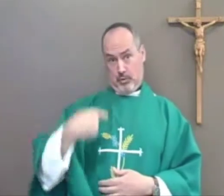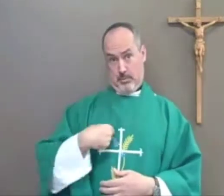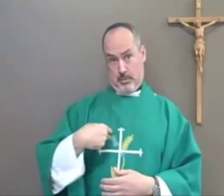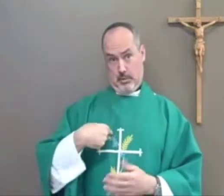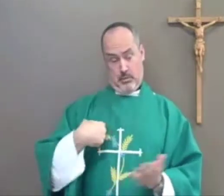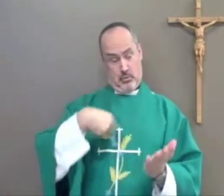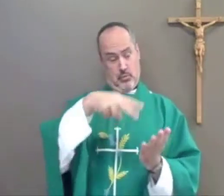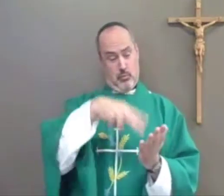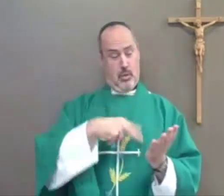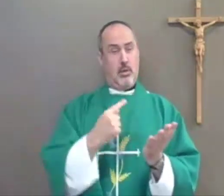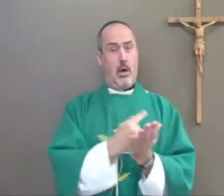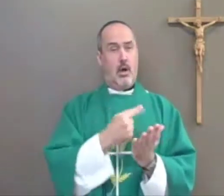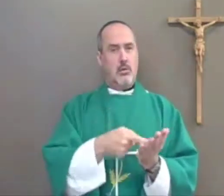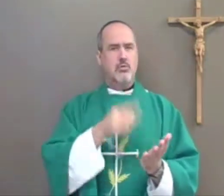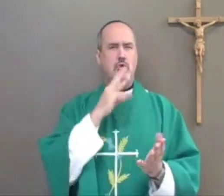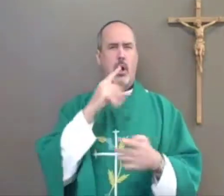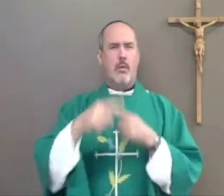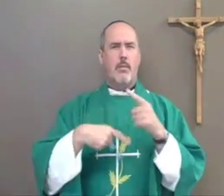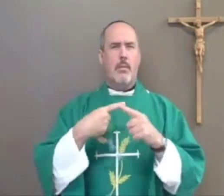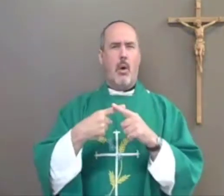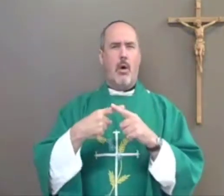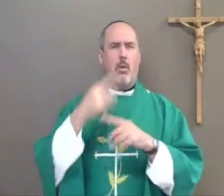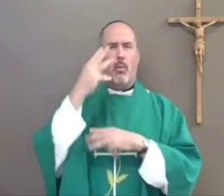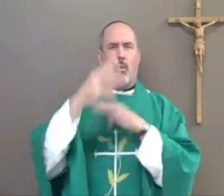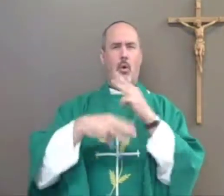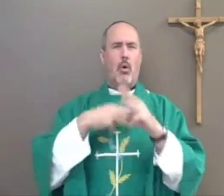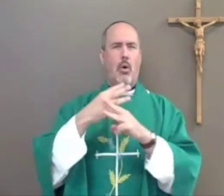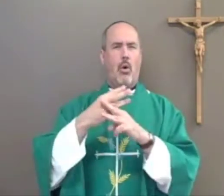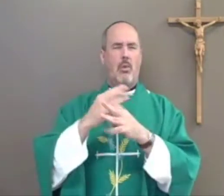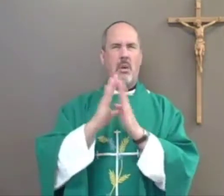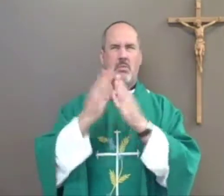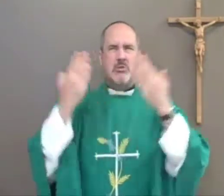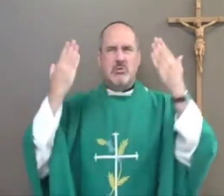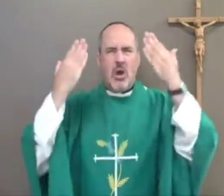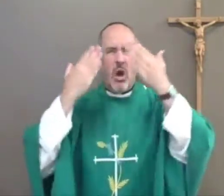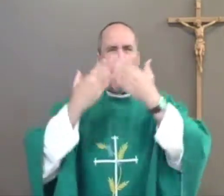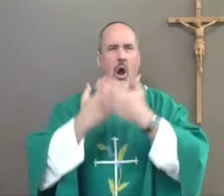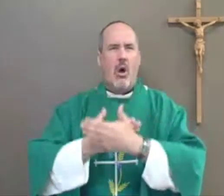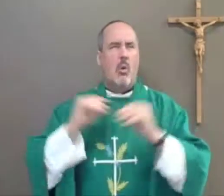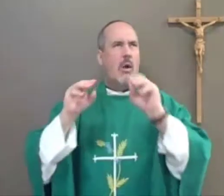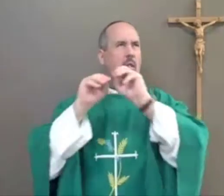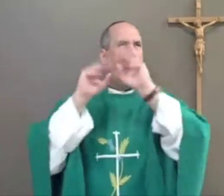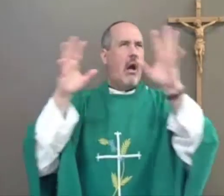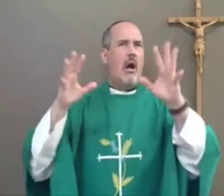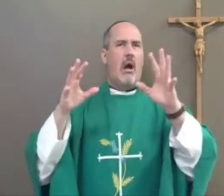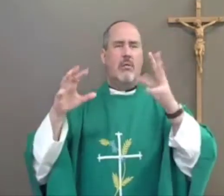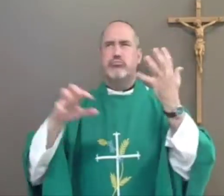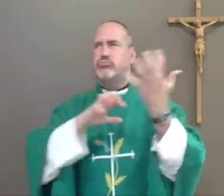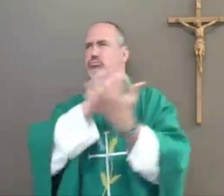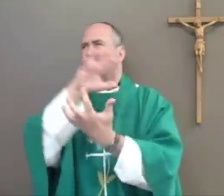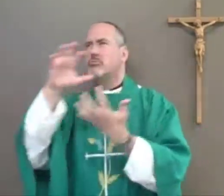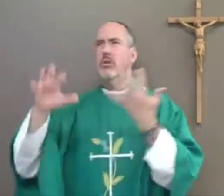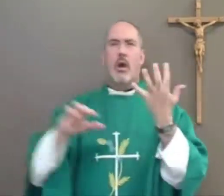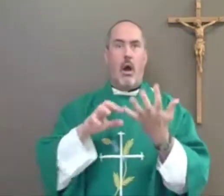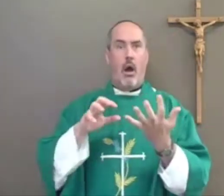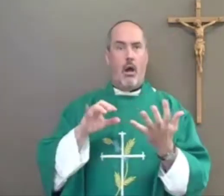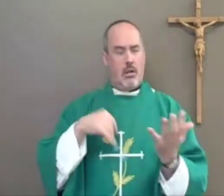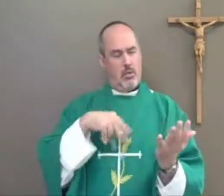Well, for me, when I read the gospel today, where it talked about the world growing dark and there being no sun and being nothing